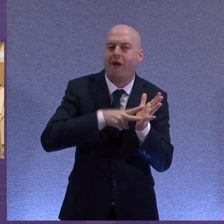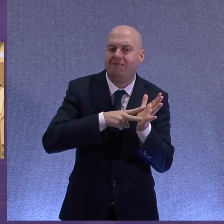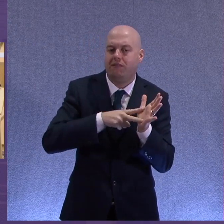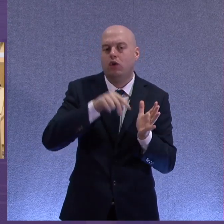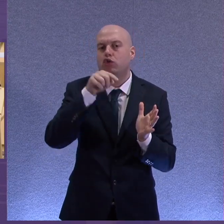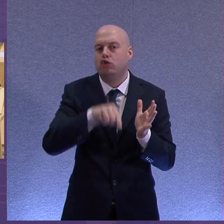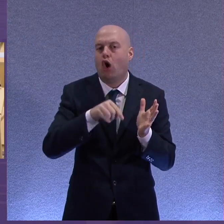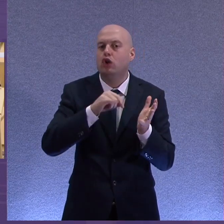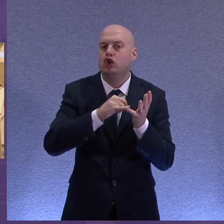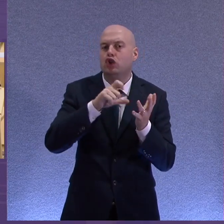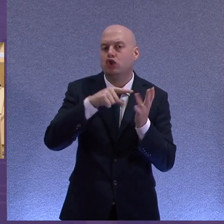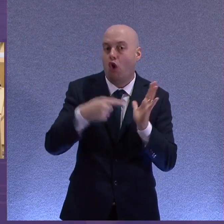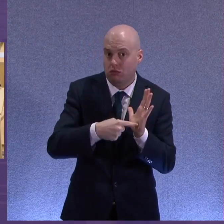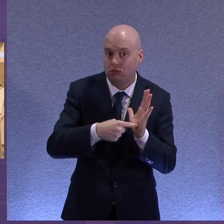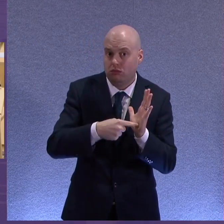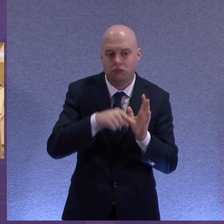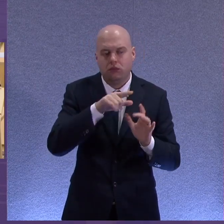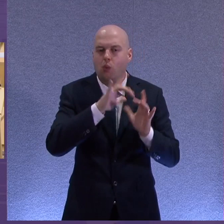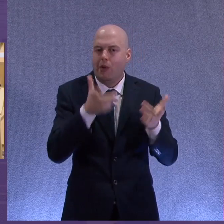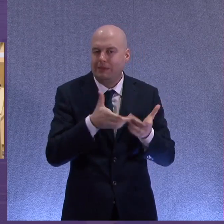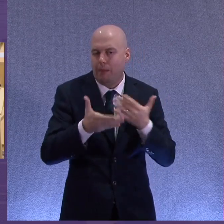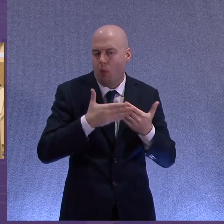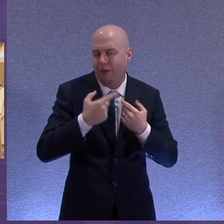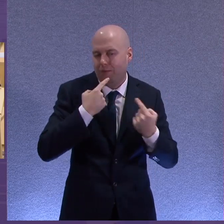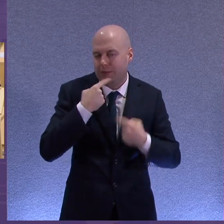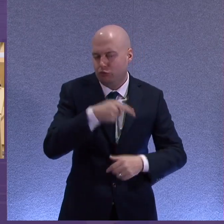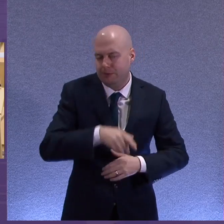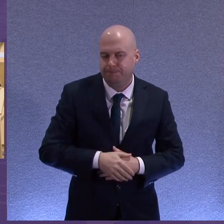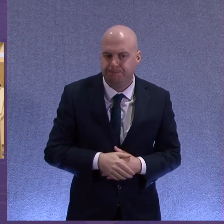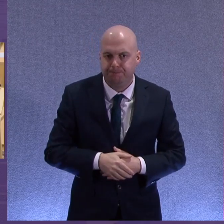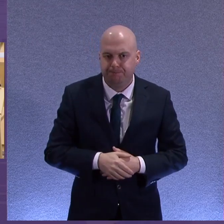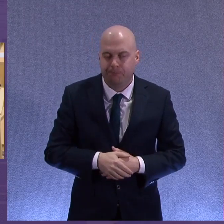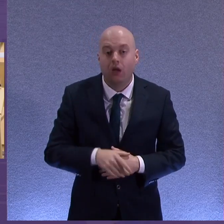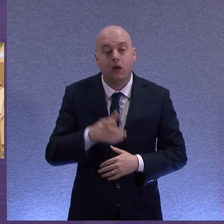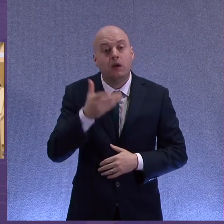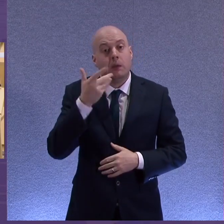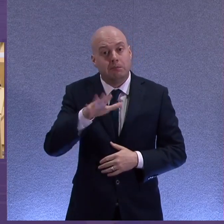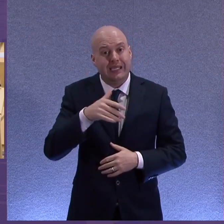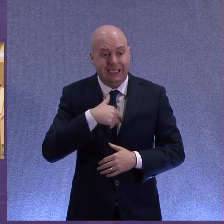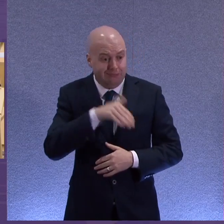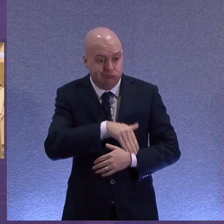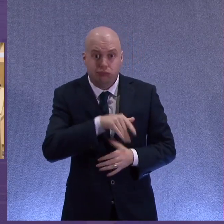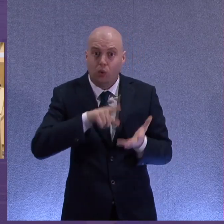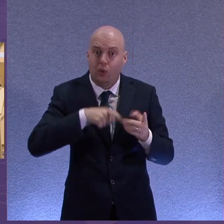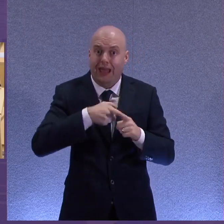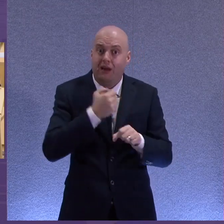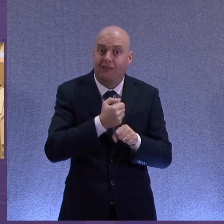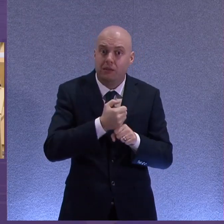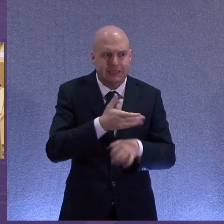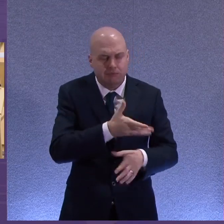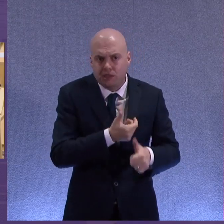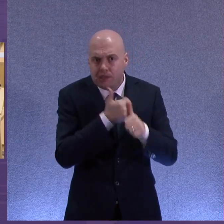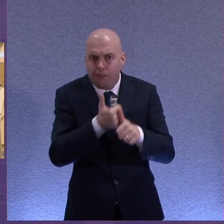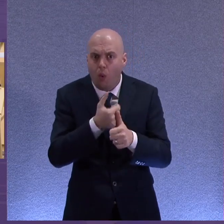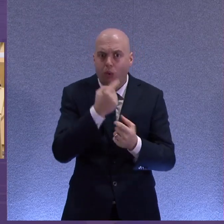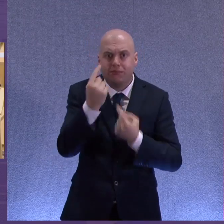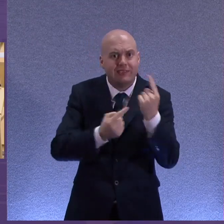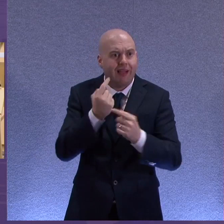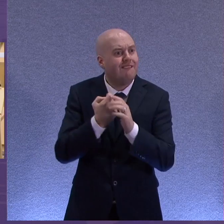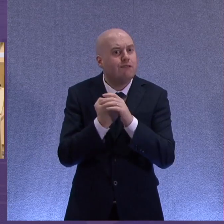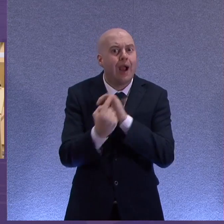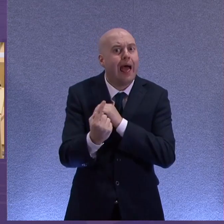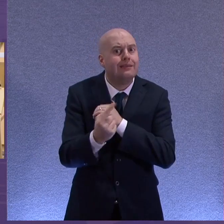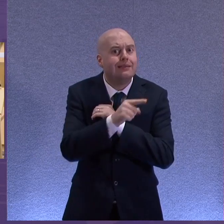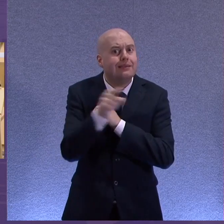Scottish Government continues to argue for the UK Government to put in place support for them, and the Cabinet Secretaries for Finance and the Economy wrote